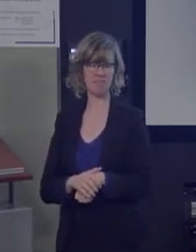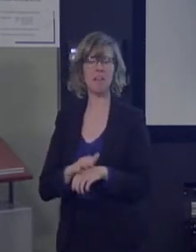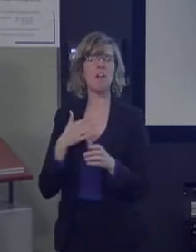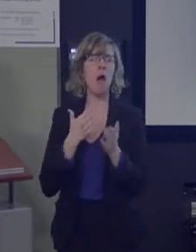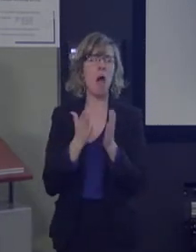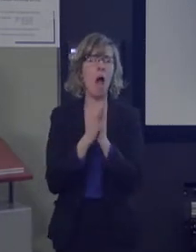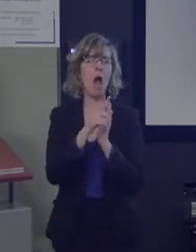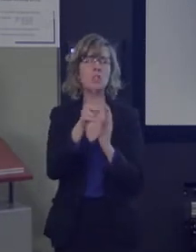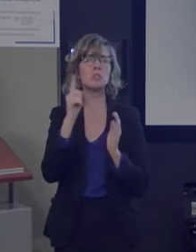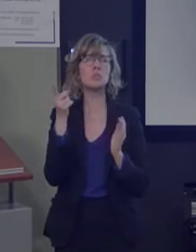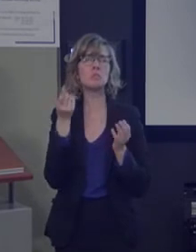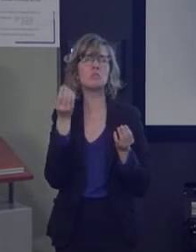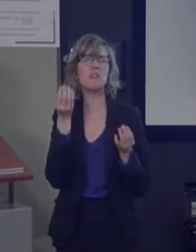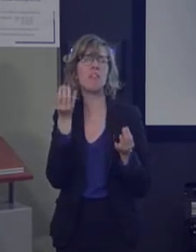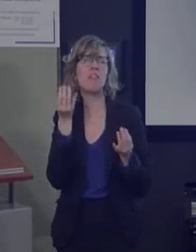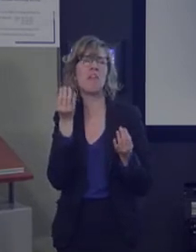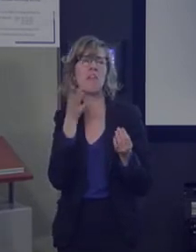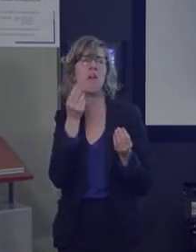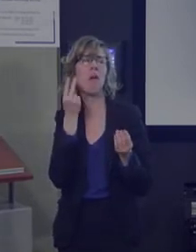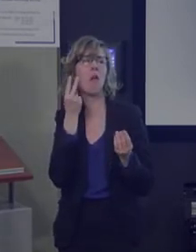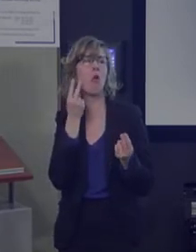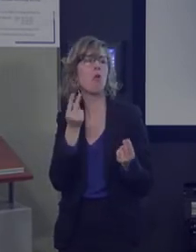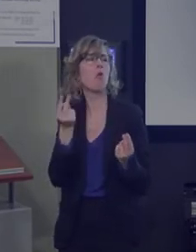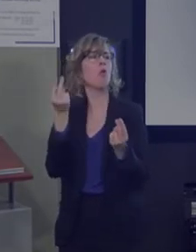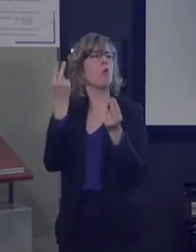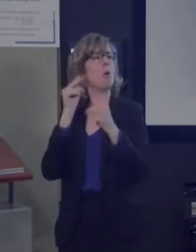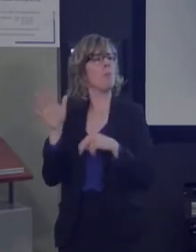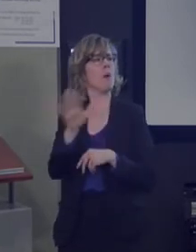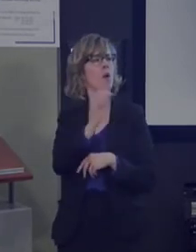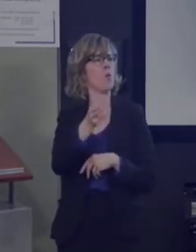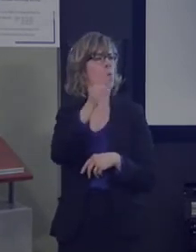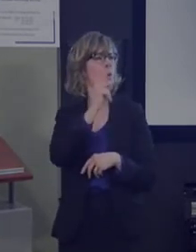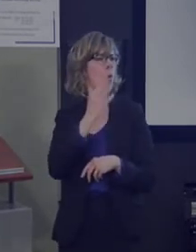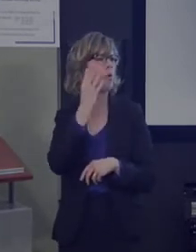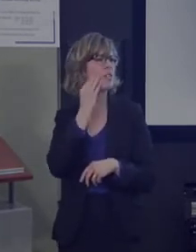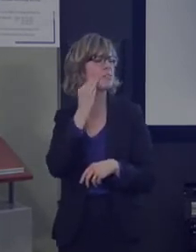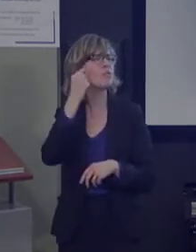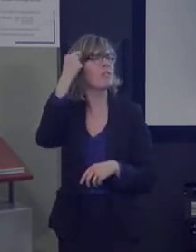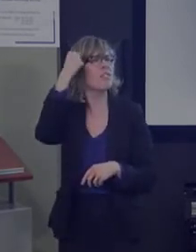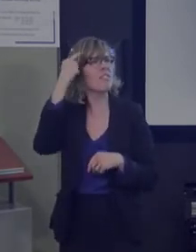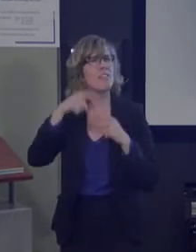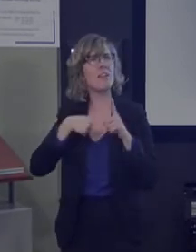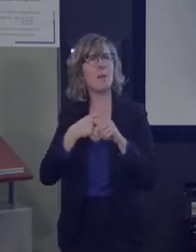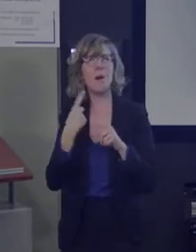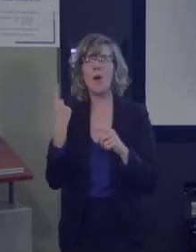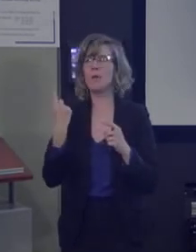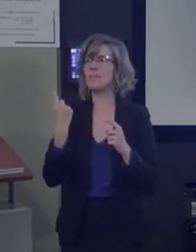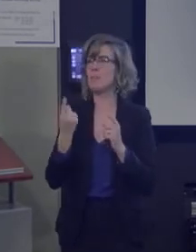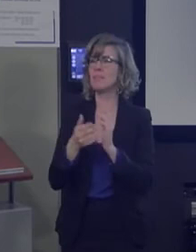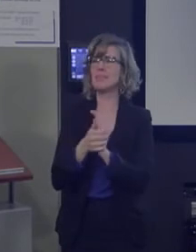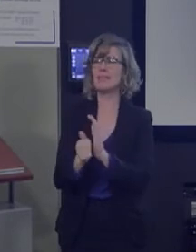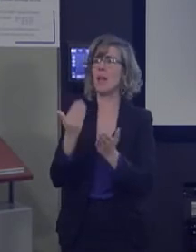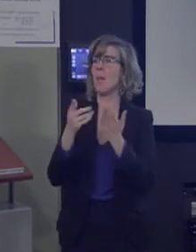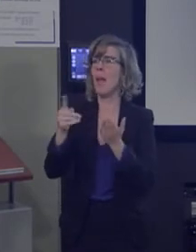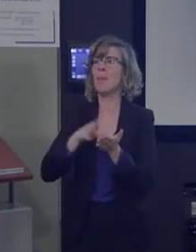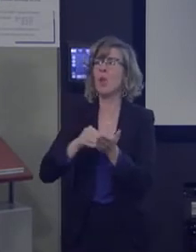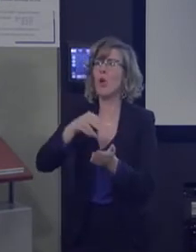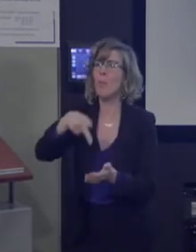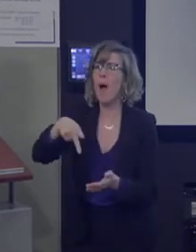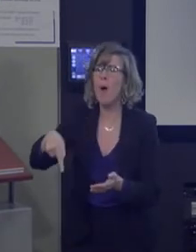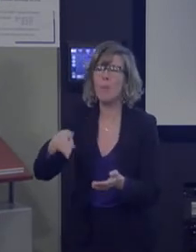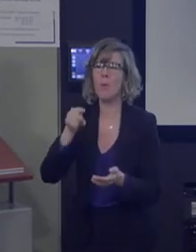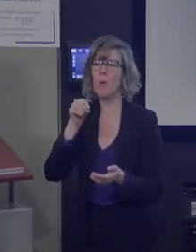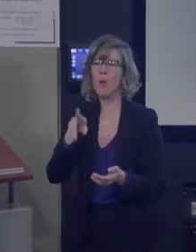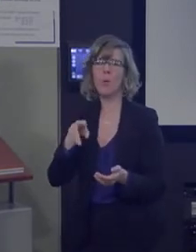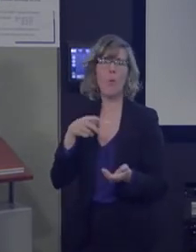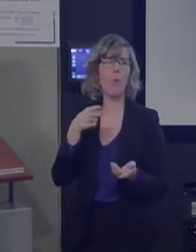ruminate, think back on your own history, think about something, some skill you have, some PowerPoint skill you have, or some tricky way you